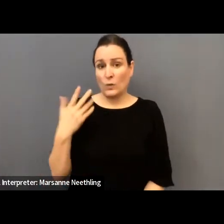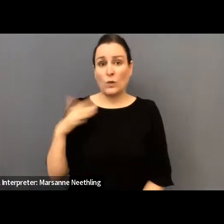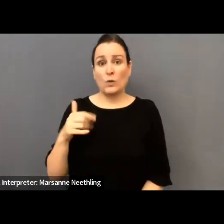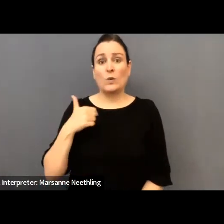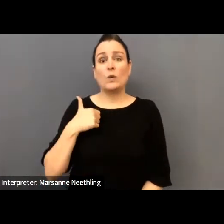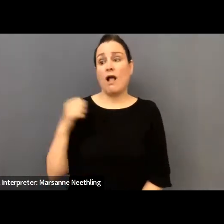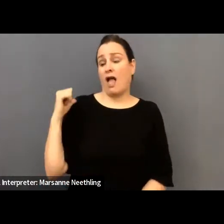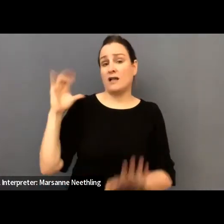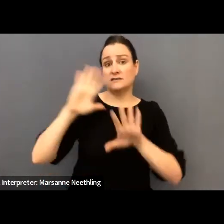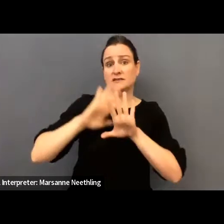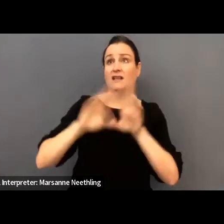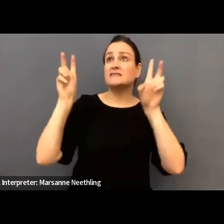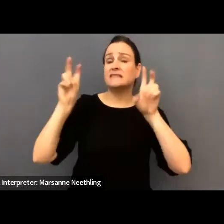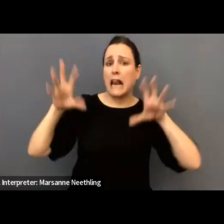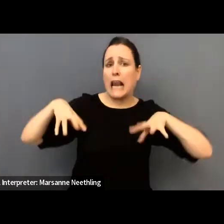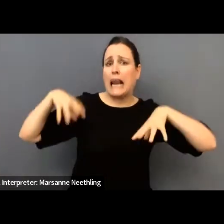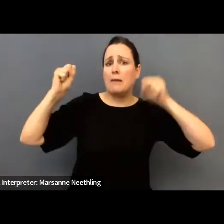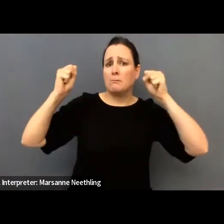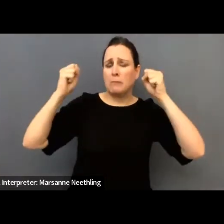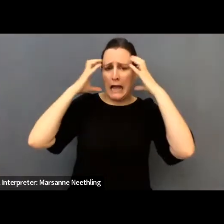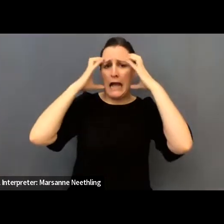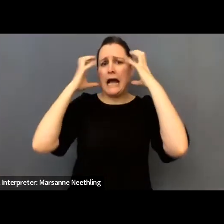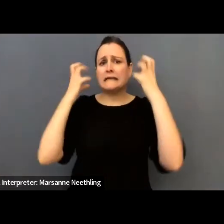Eskom should get some credit there.